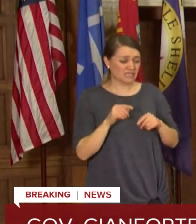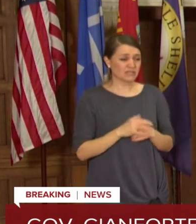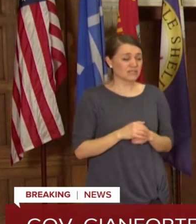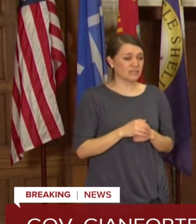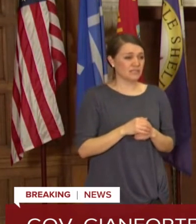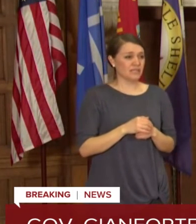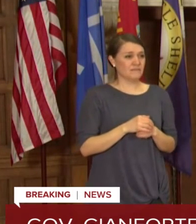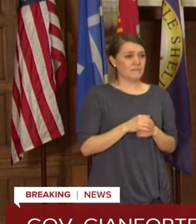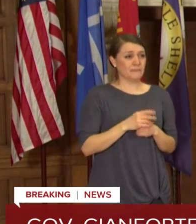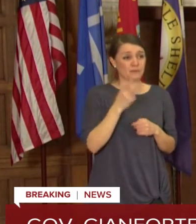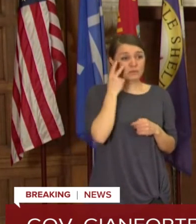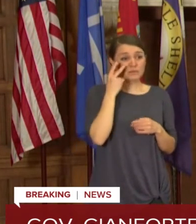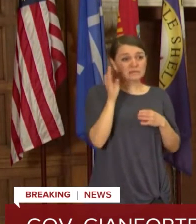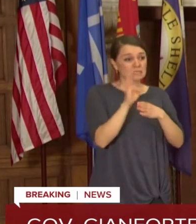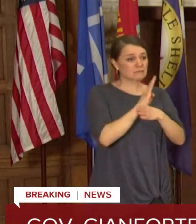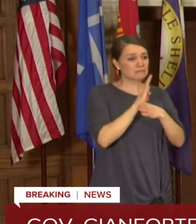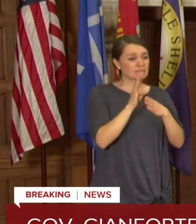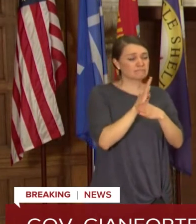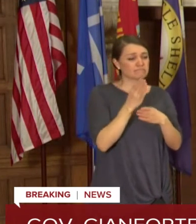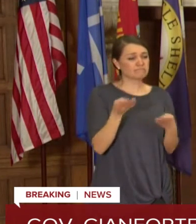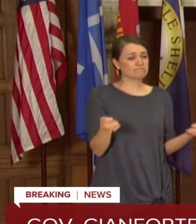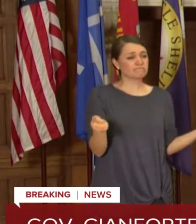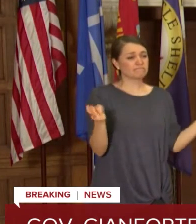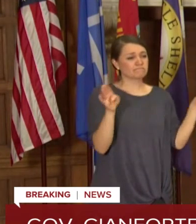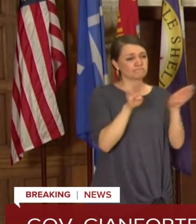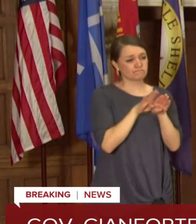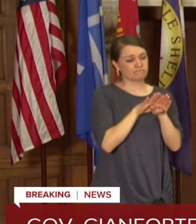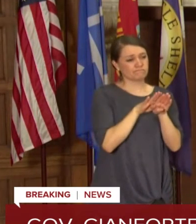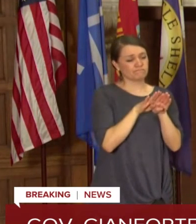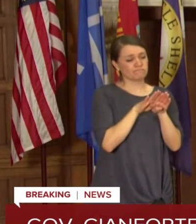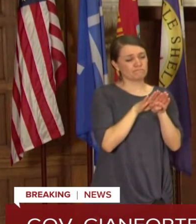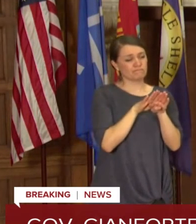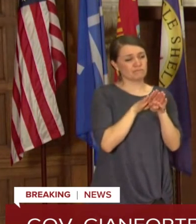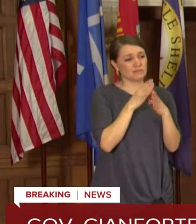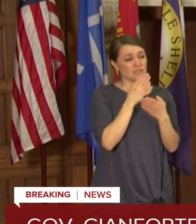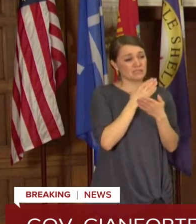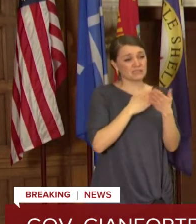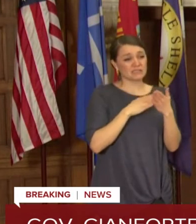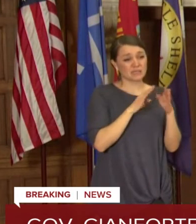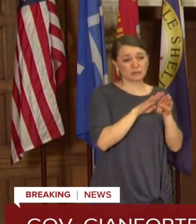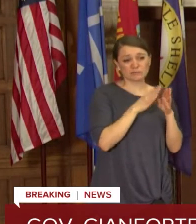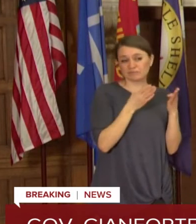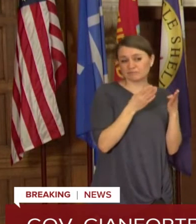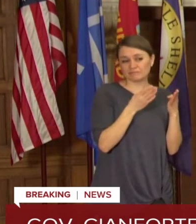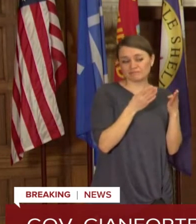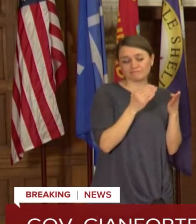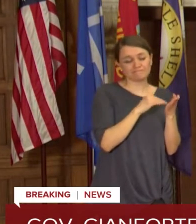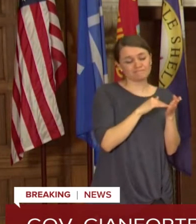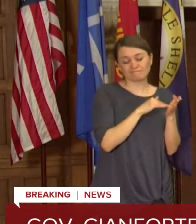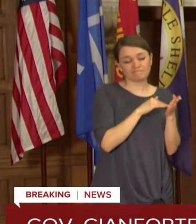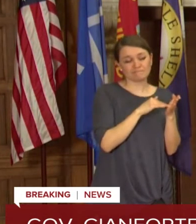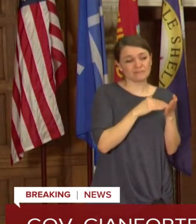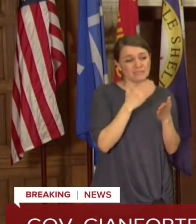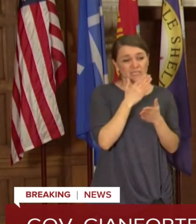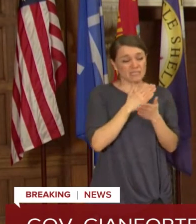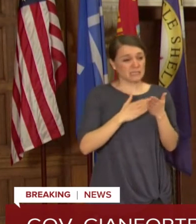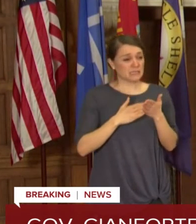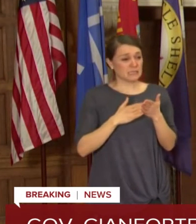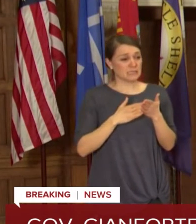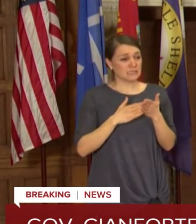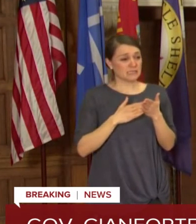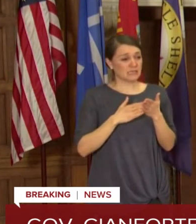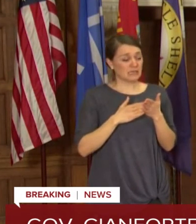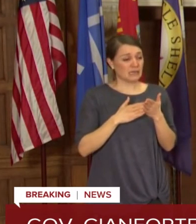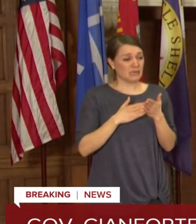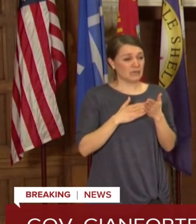Certainly, we've seen businesses that have closed their doors. Some will not reopen. Some were not able to